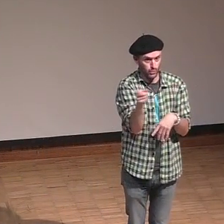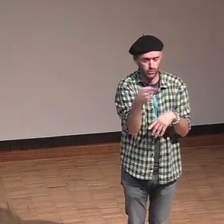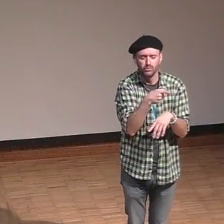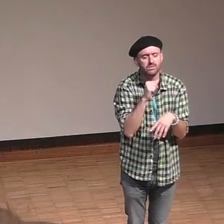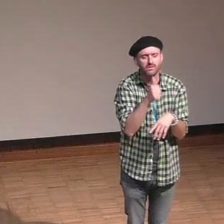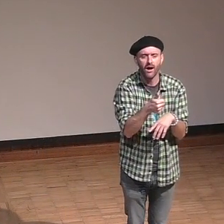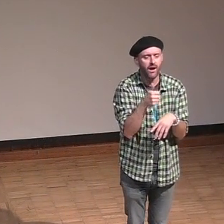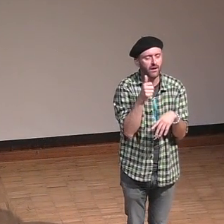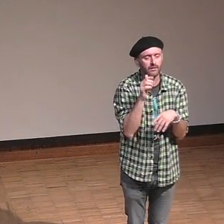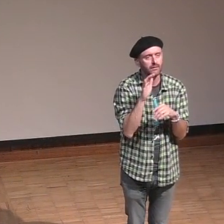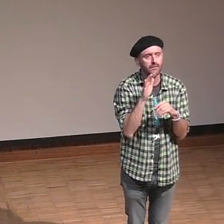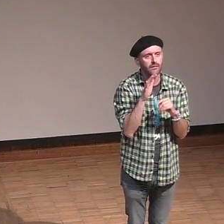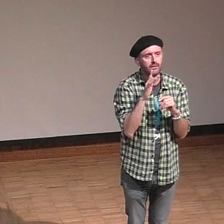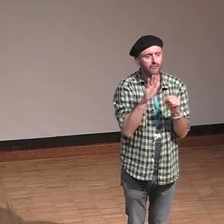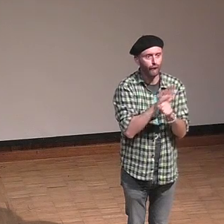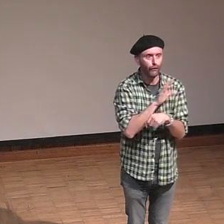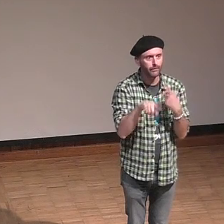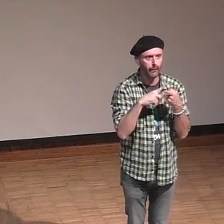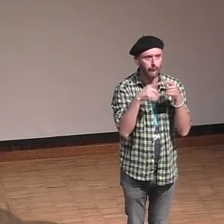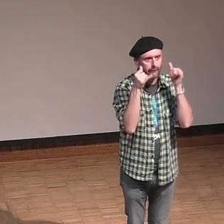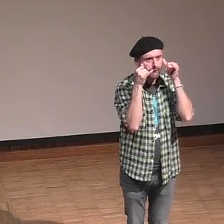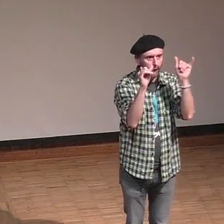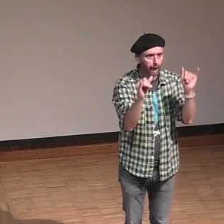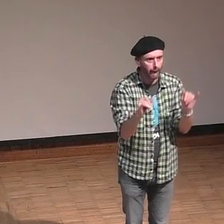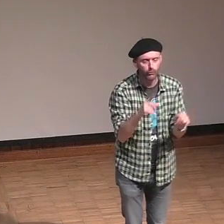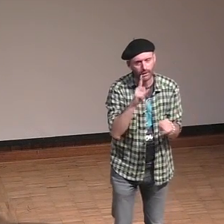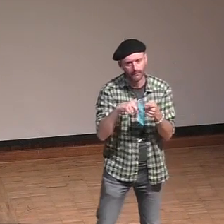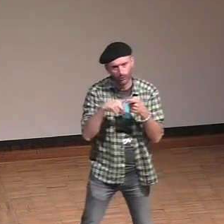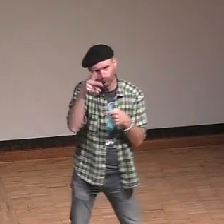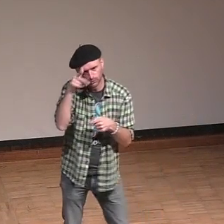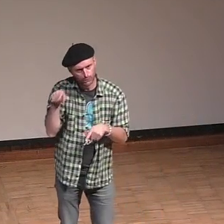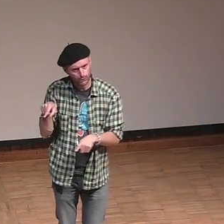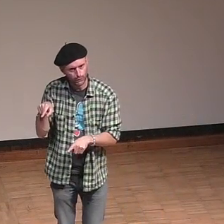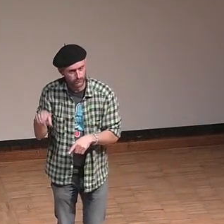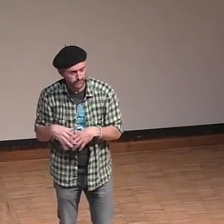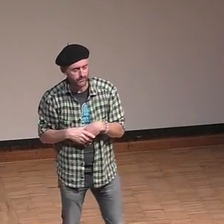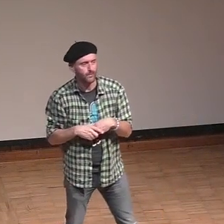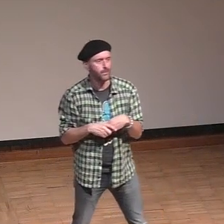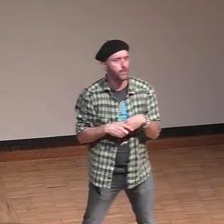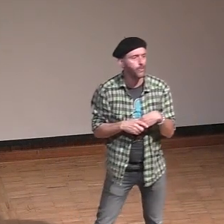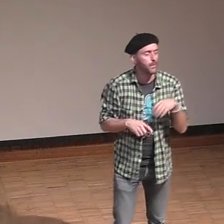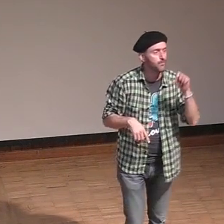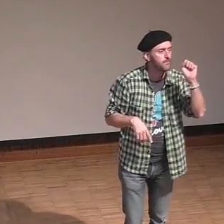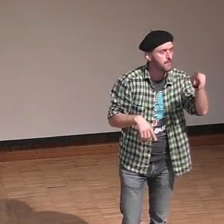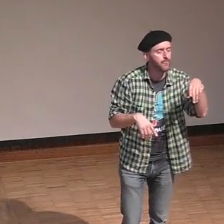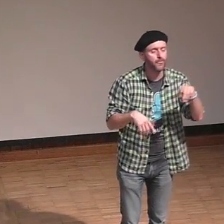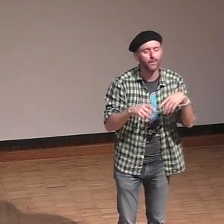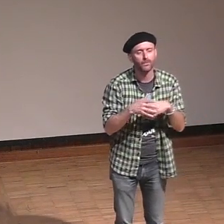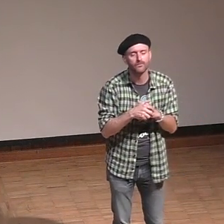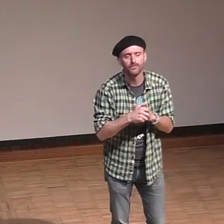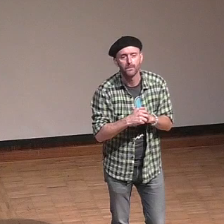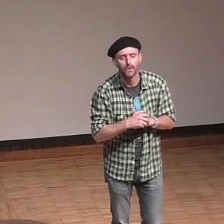There's a story that I plan to show you, but it's not fully about the cow. It's really about the rooster.